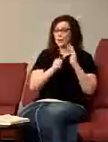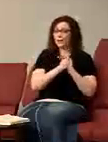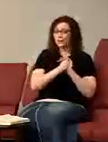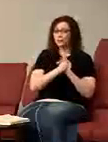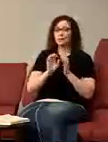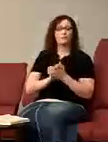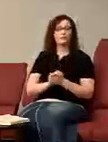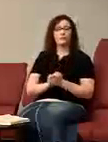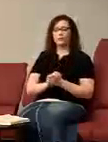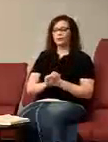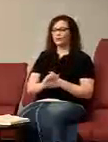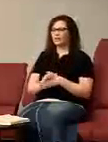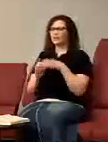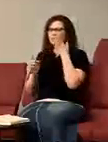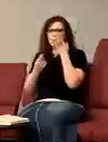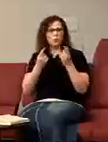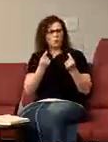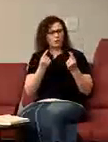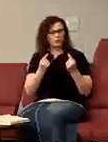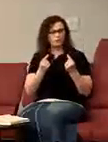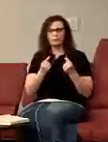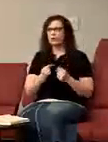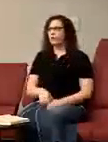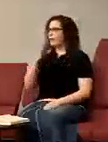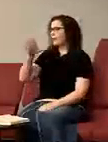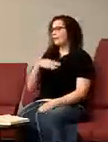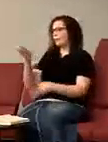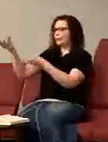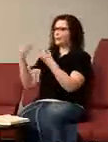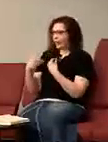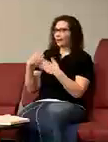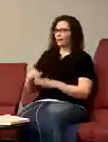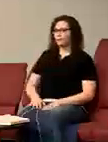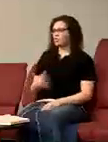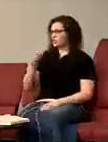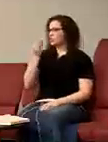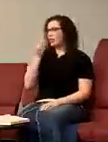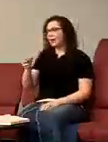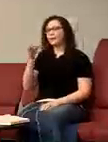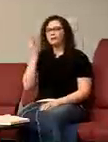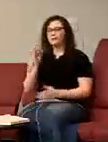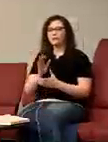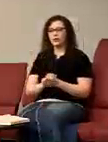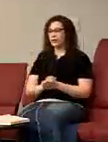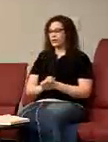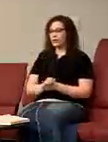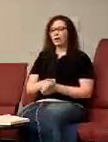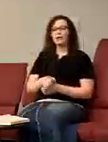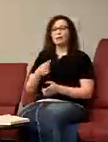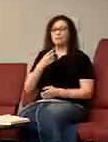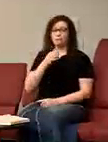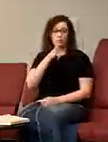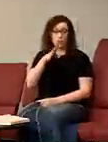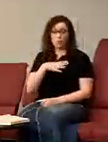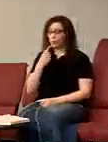it's that woman you gave. She made me eat that thing. And then the wife, Eve says, well, it's that snake. He made me do it. And